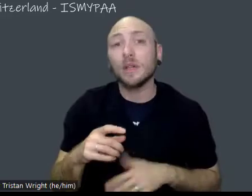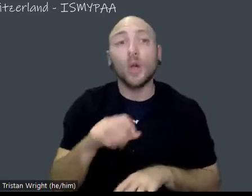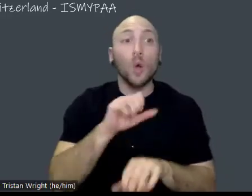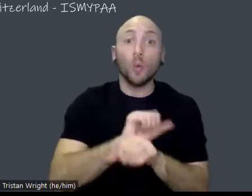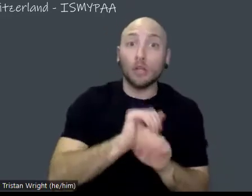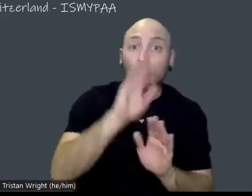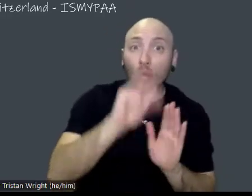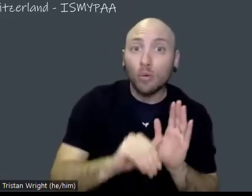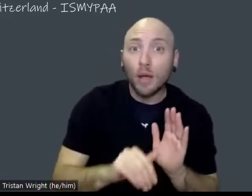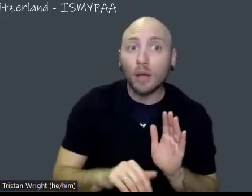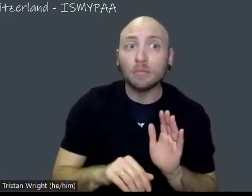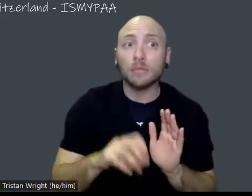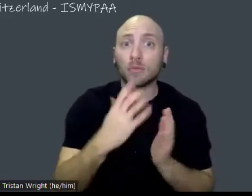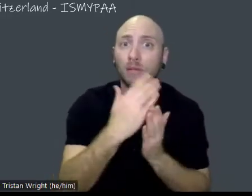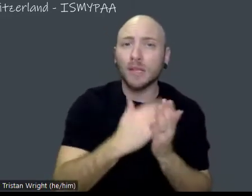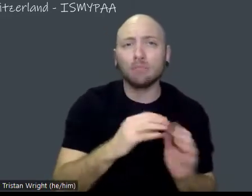thought I had a sponsor.